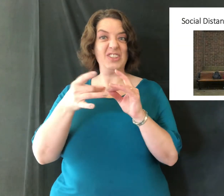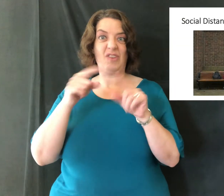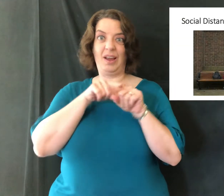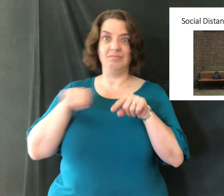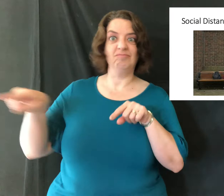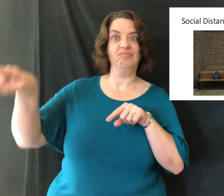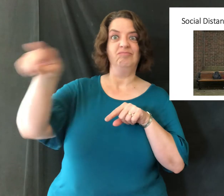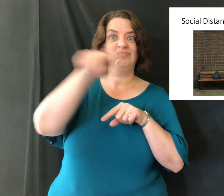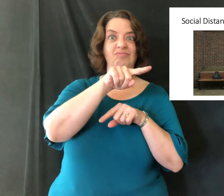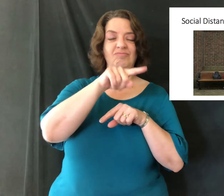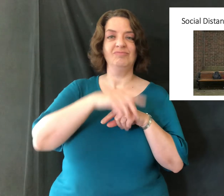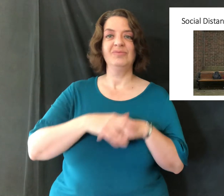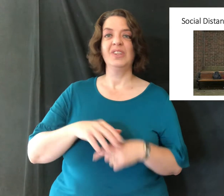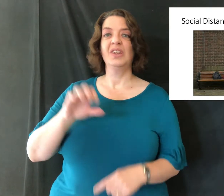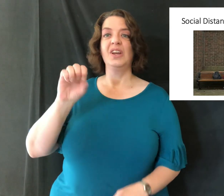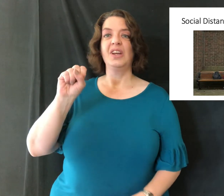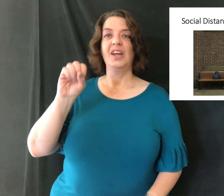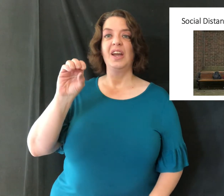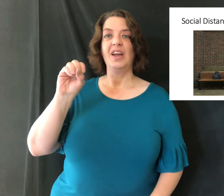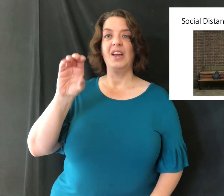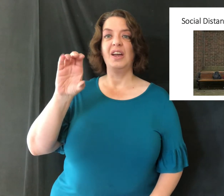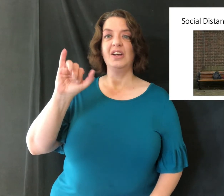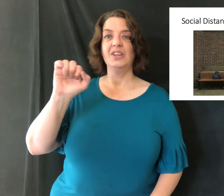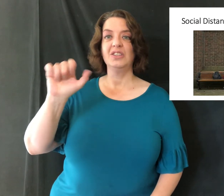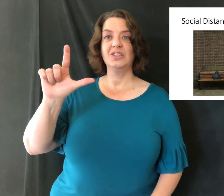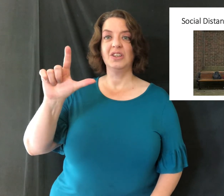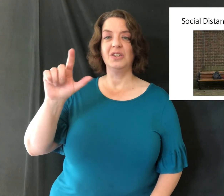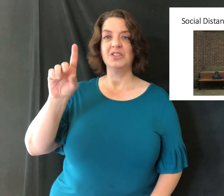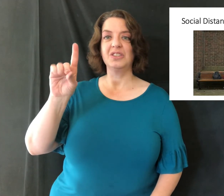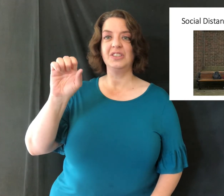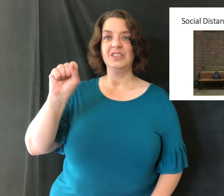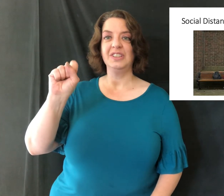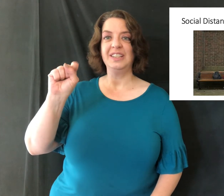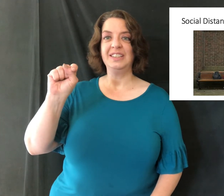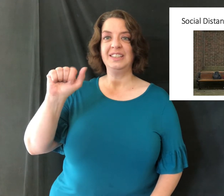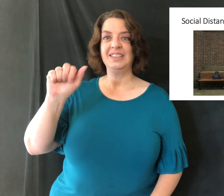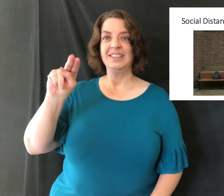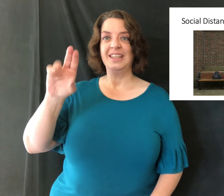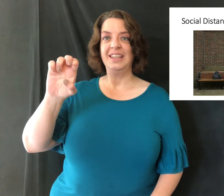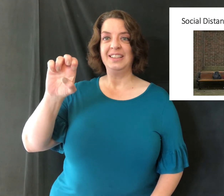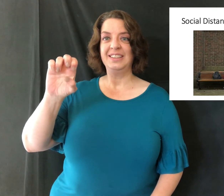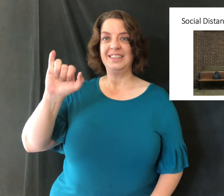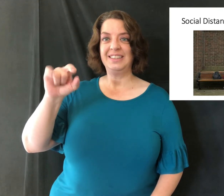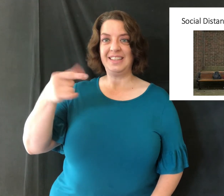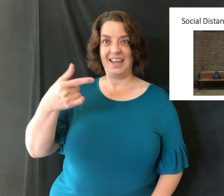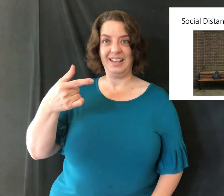Recently, this phrase has been around a lot: social distancing.